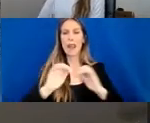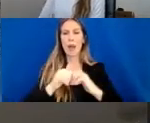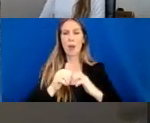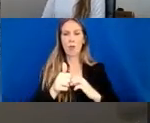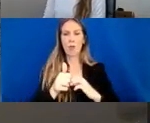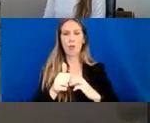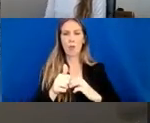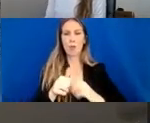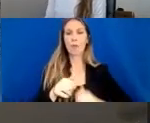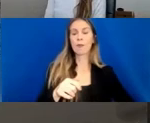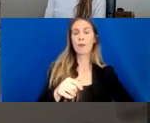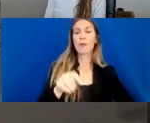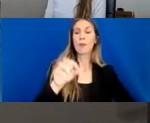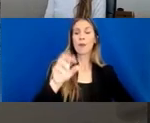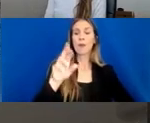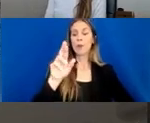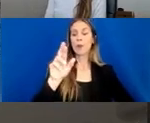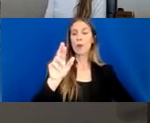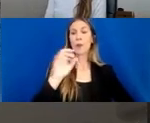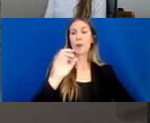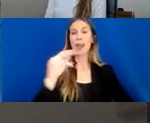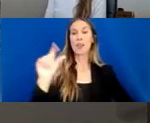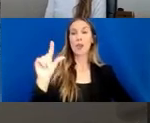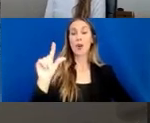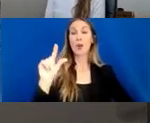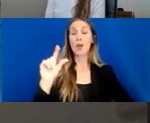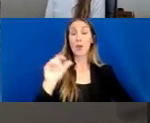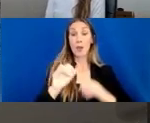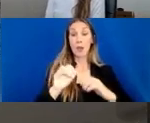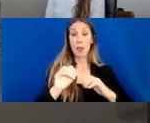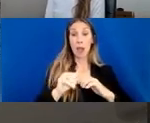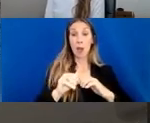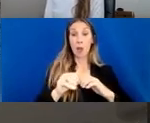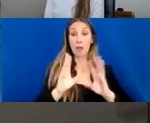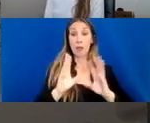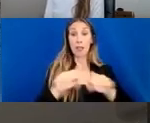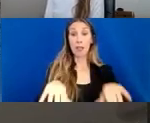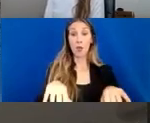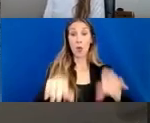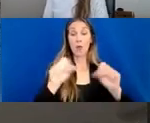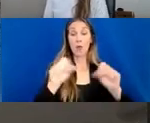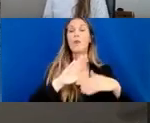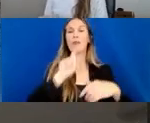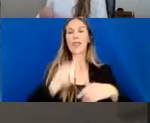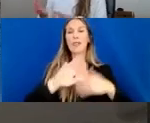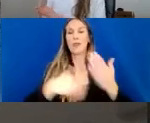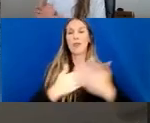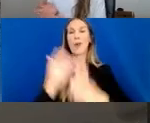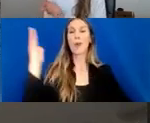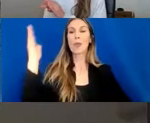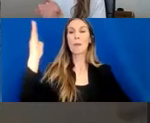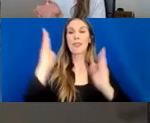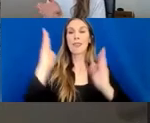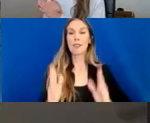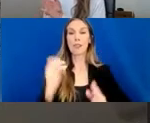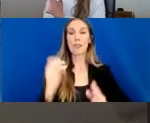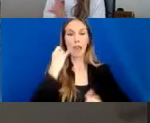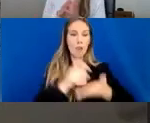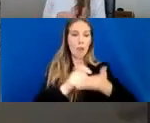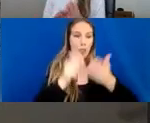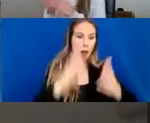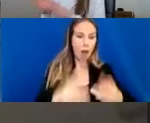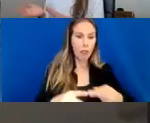So a session host is actually going, all the presenters are going to be, whether you're the author,